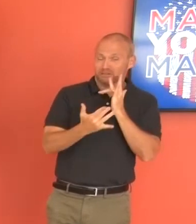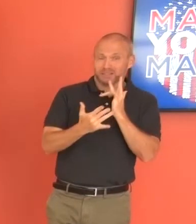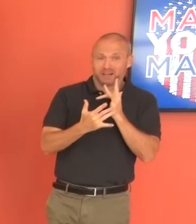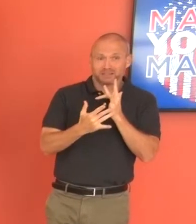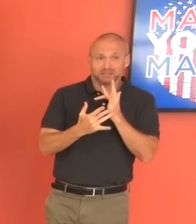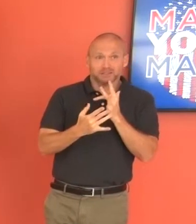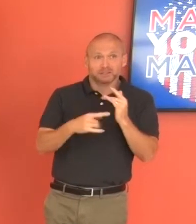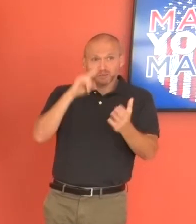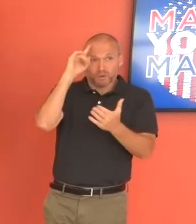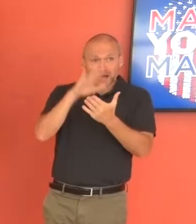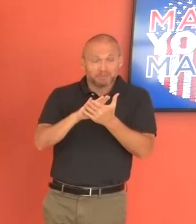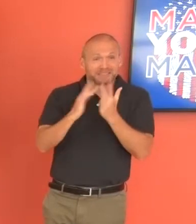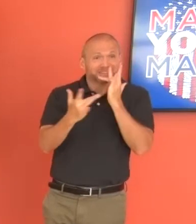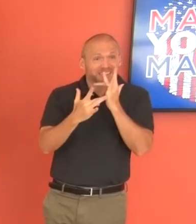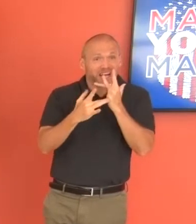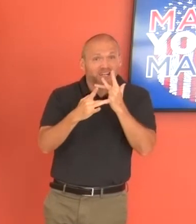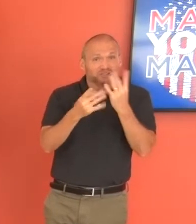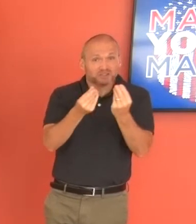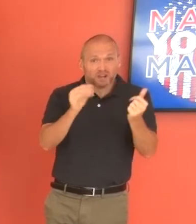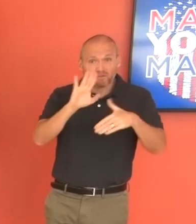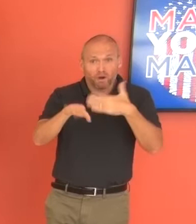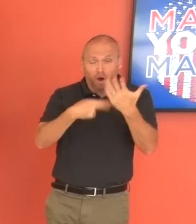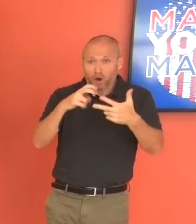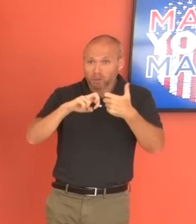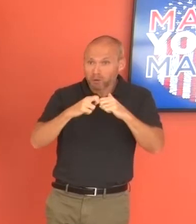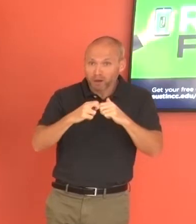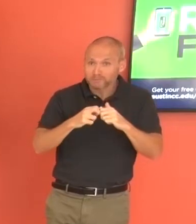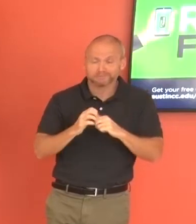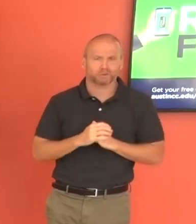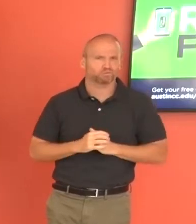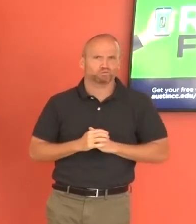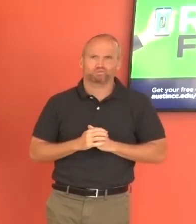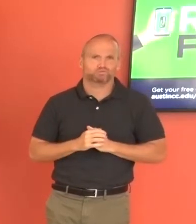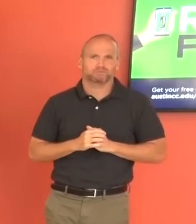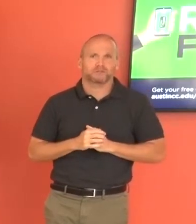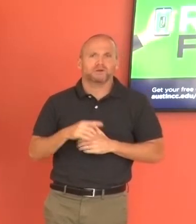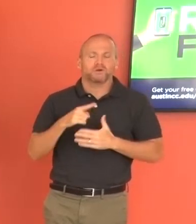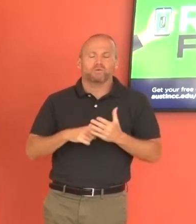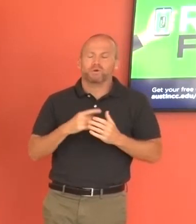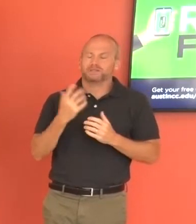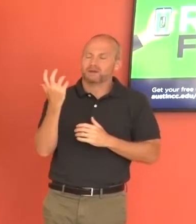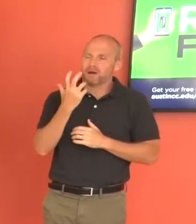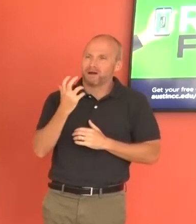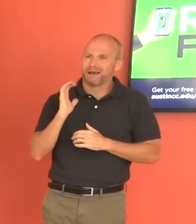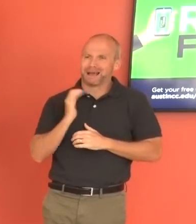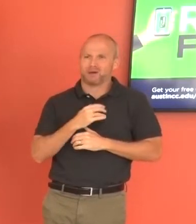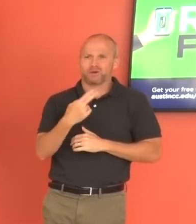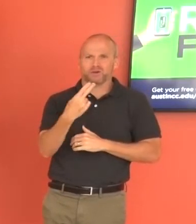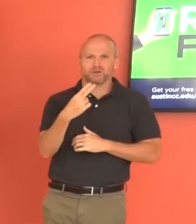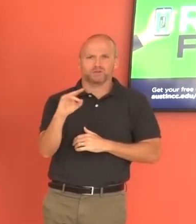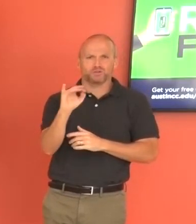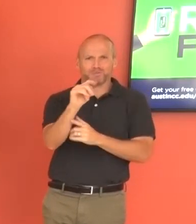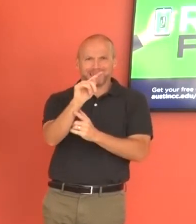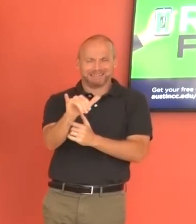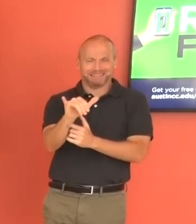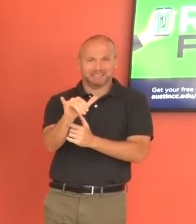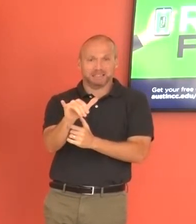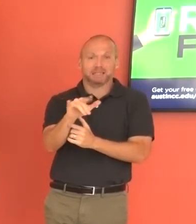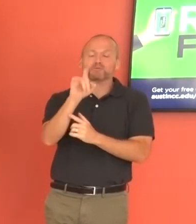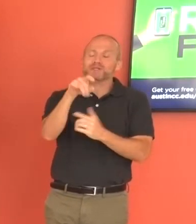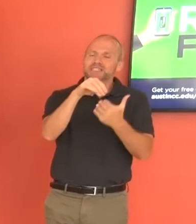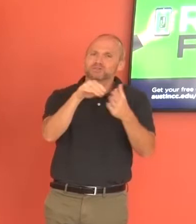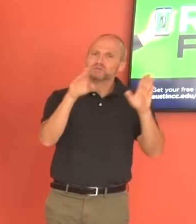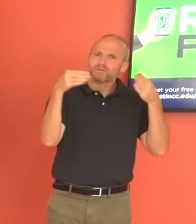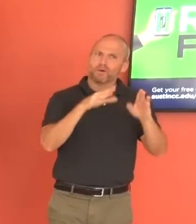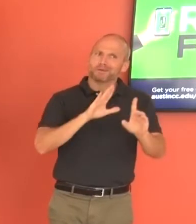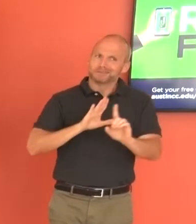that technology is the panacea. What's amazing is our humanity, and we have to have students focus on their